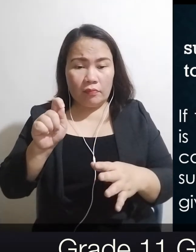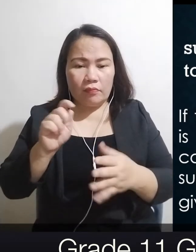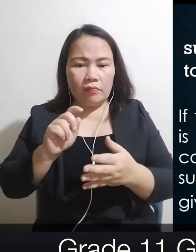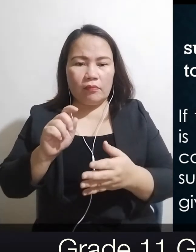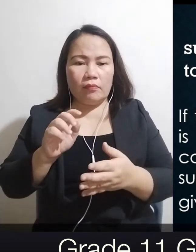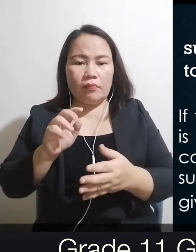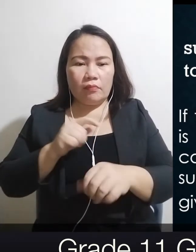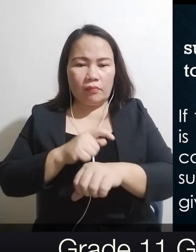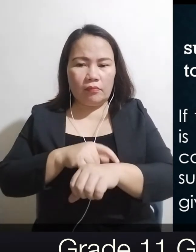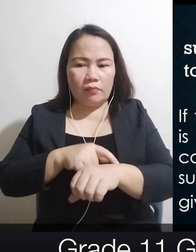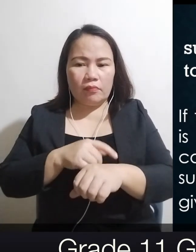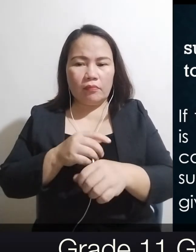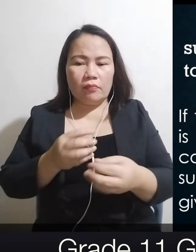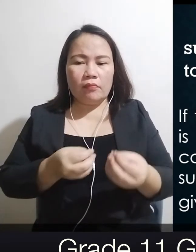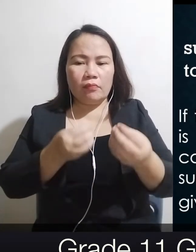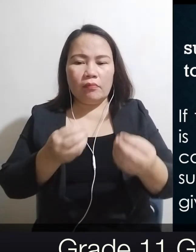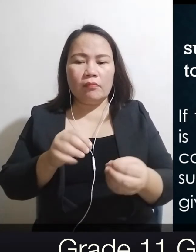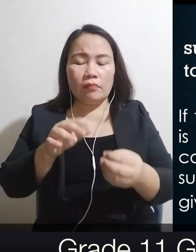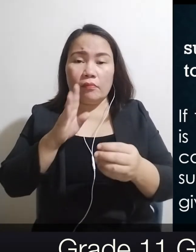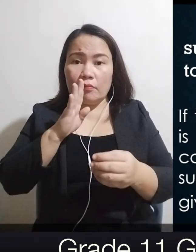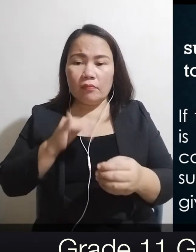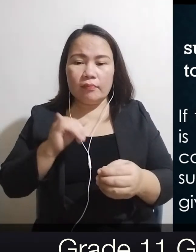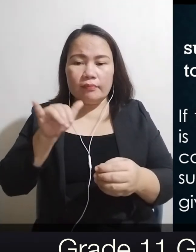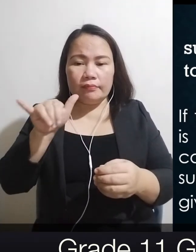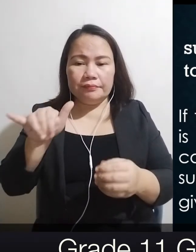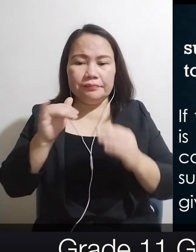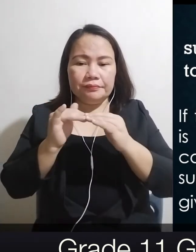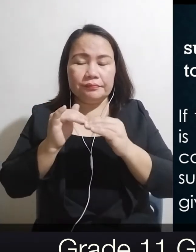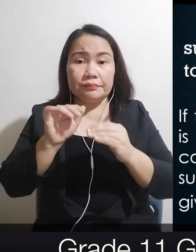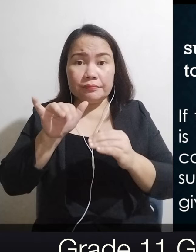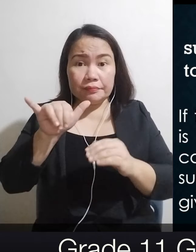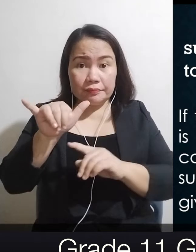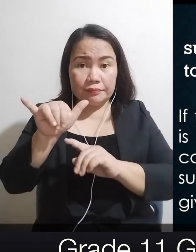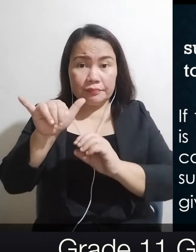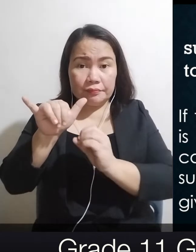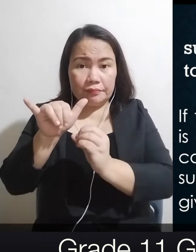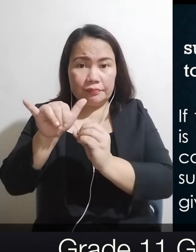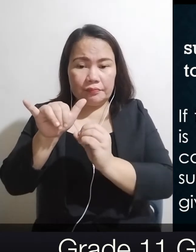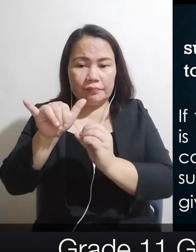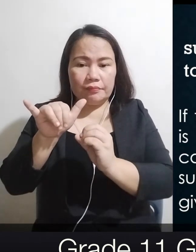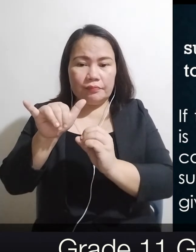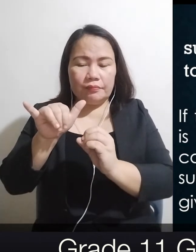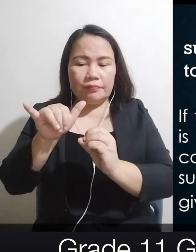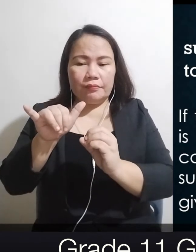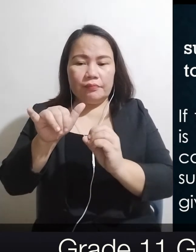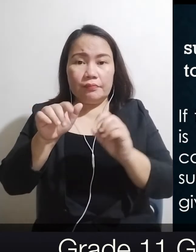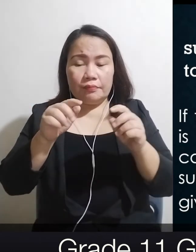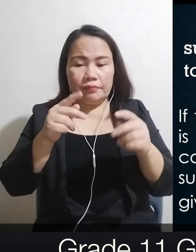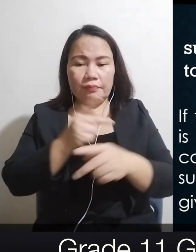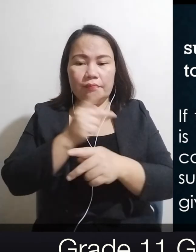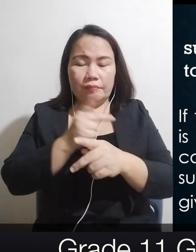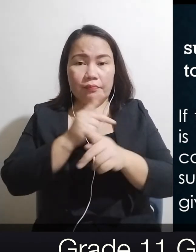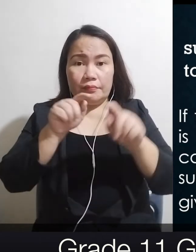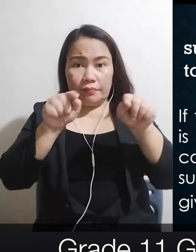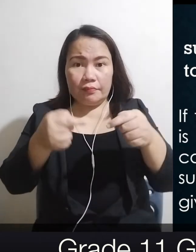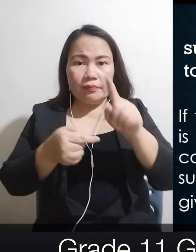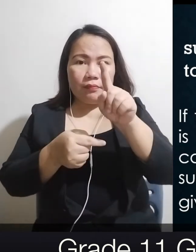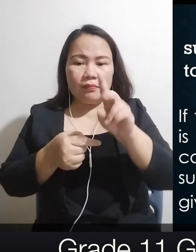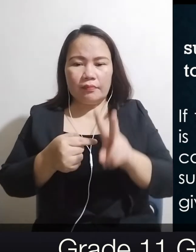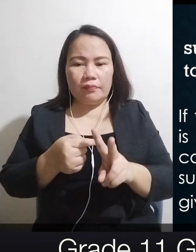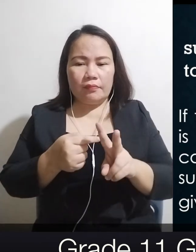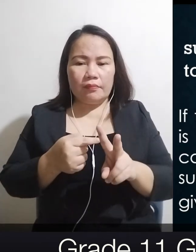of time is given by y is equal to y sub 0 times 1 half raised to t